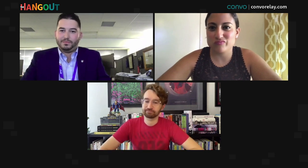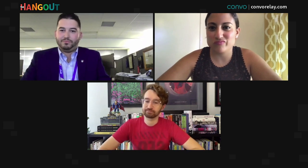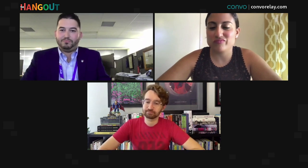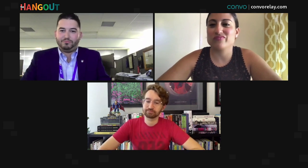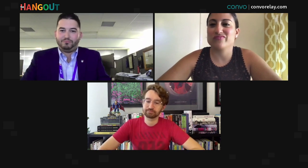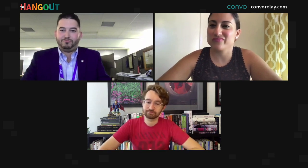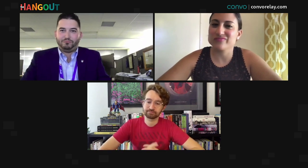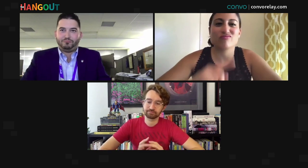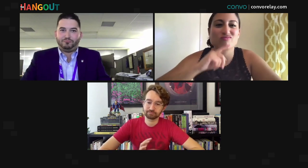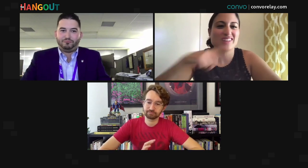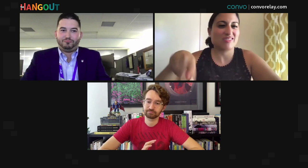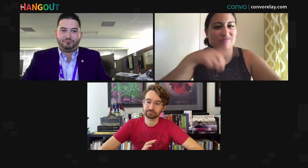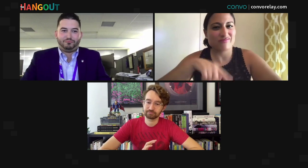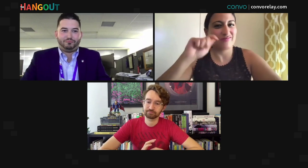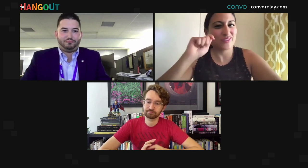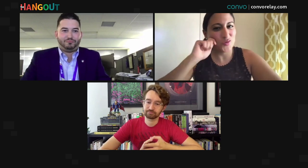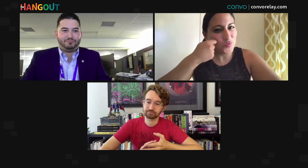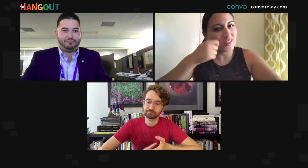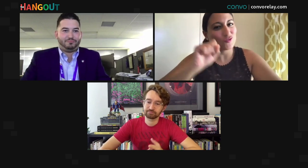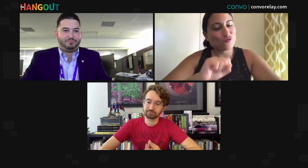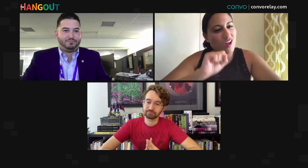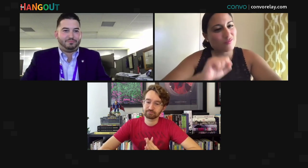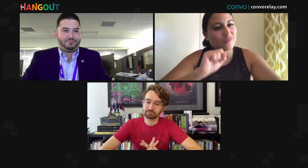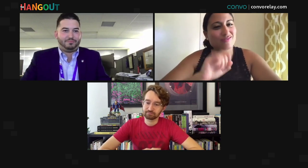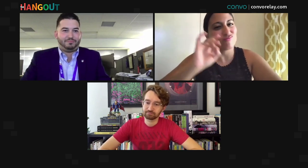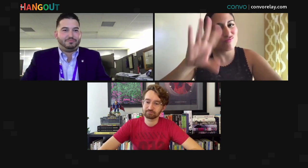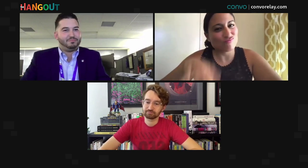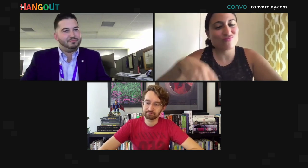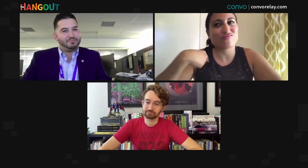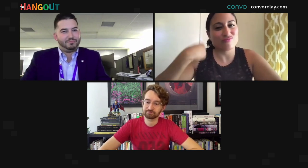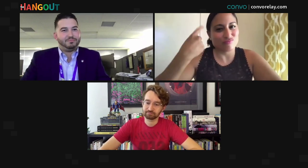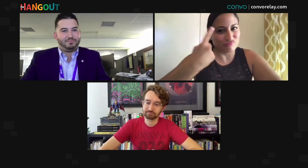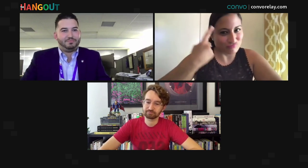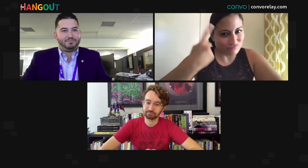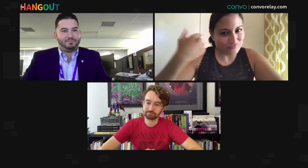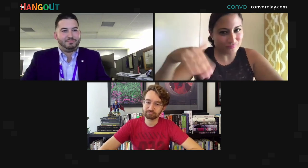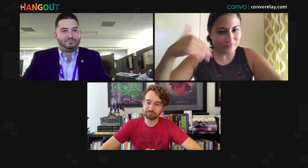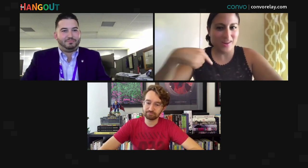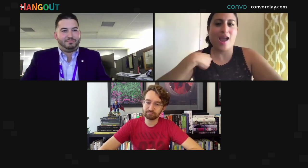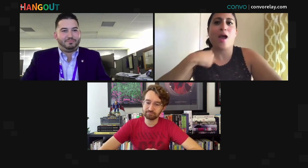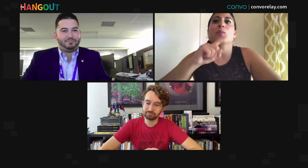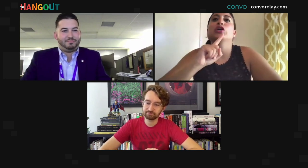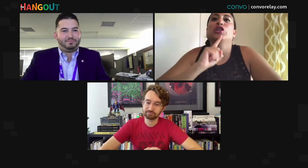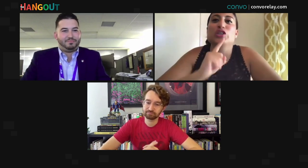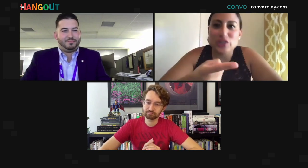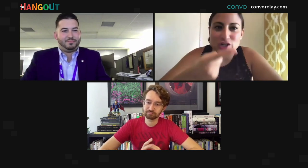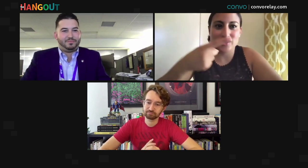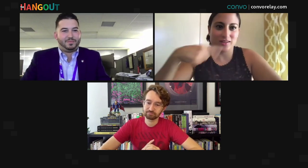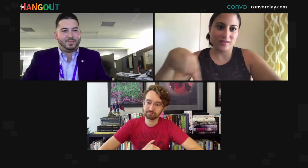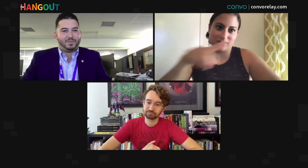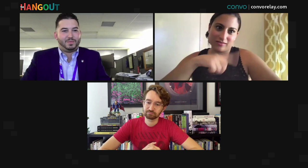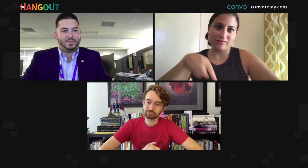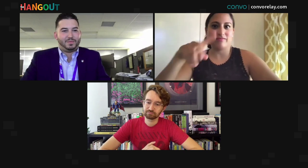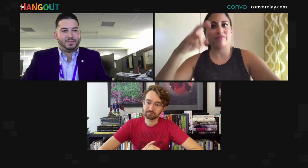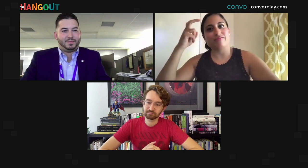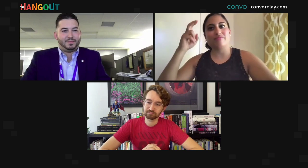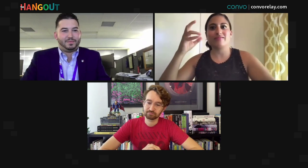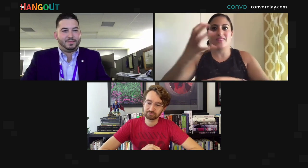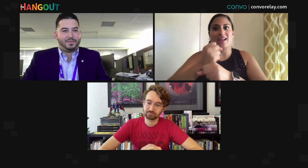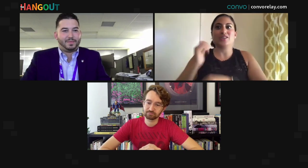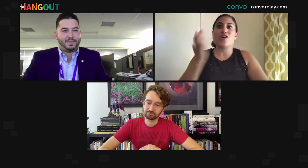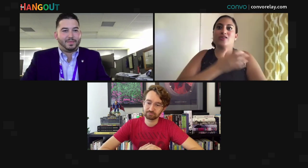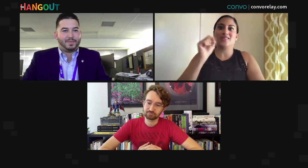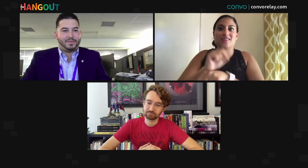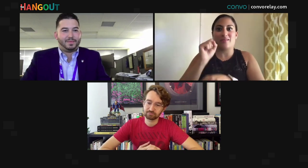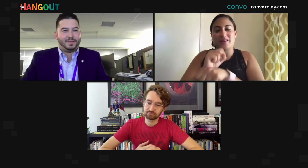and movies here in Hollywood. This is Sharon speaking. Wow, you guys have some really cool jobs. And